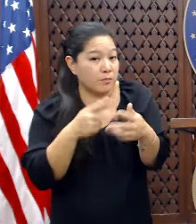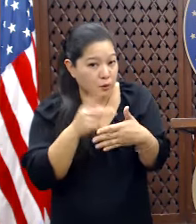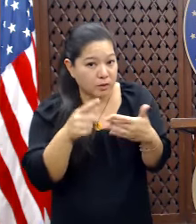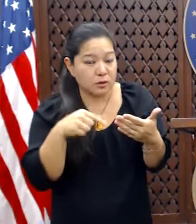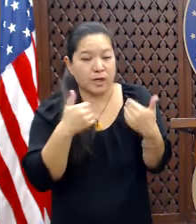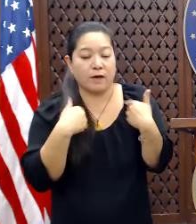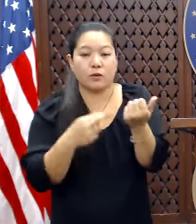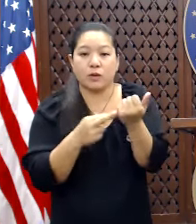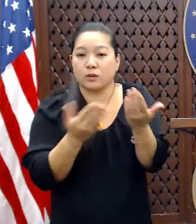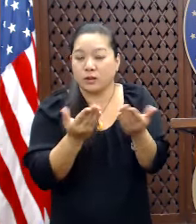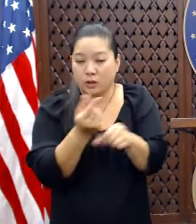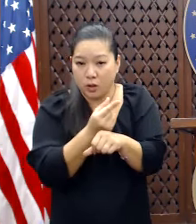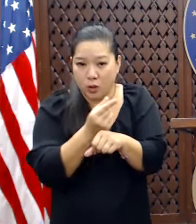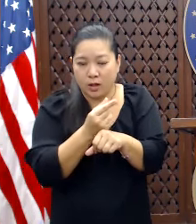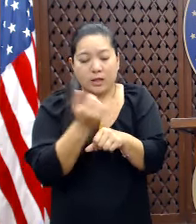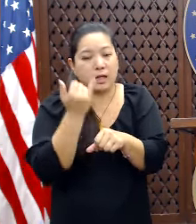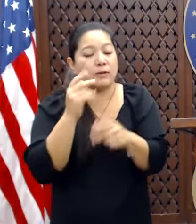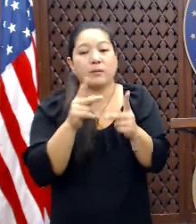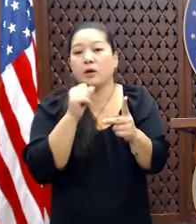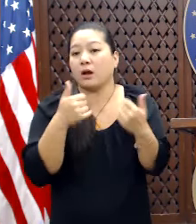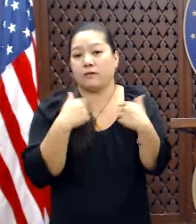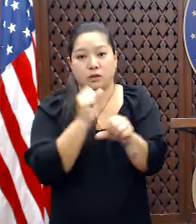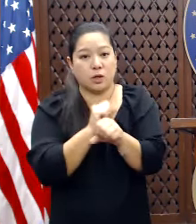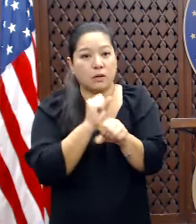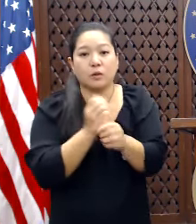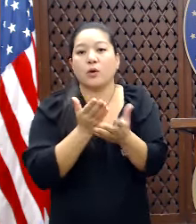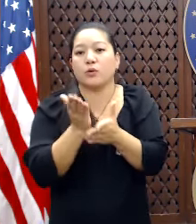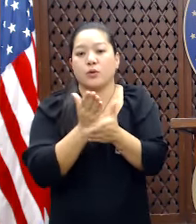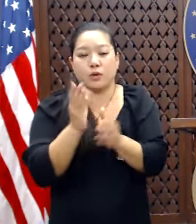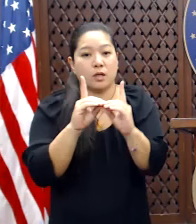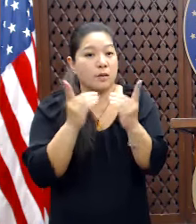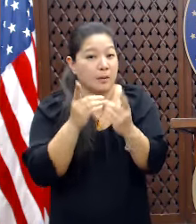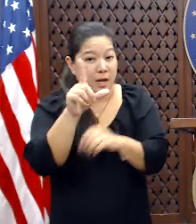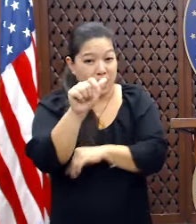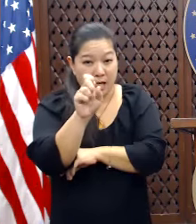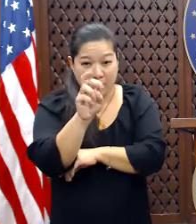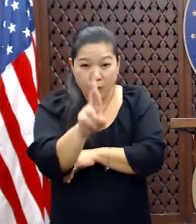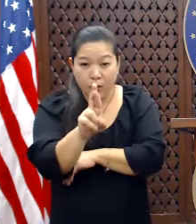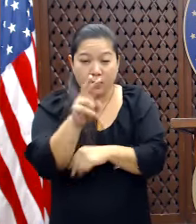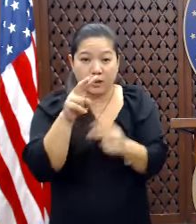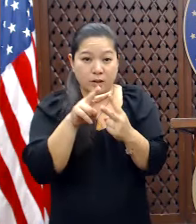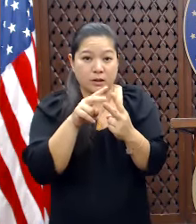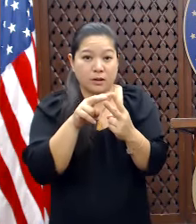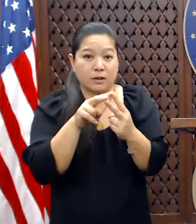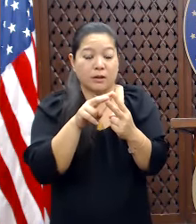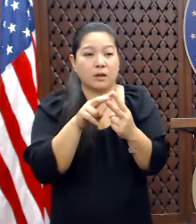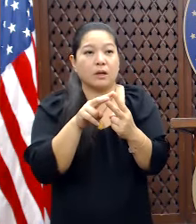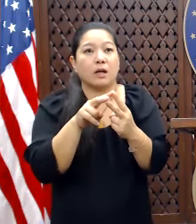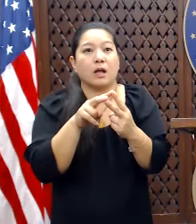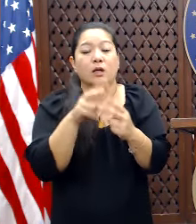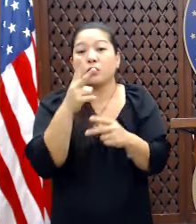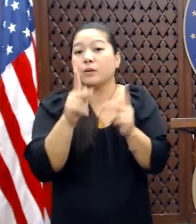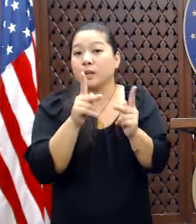are unemployed, it would go through the Department of Labor. And Ricky and Dave Villasola